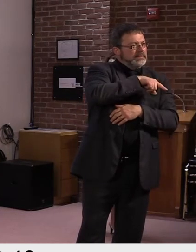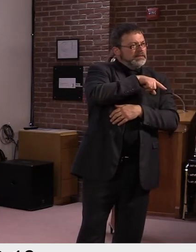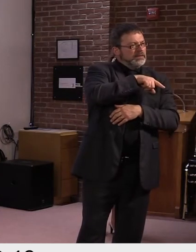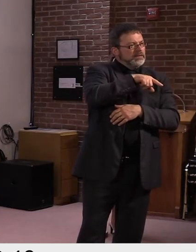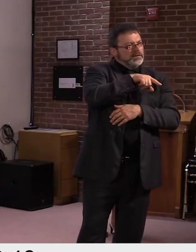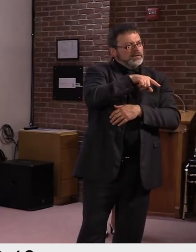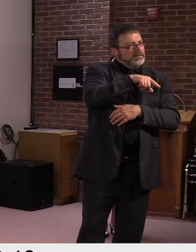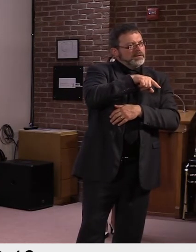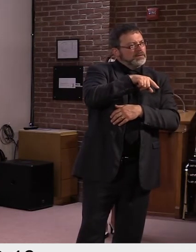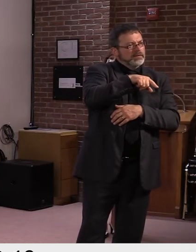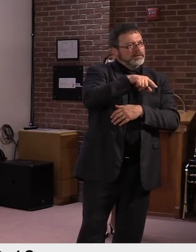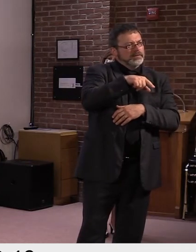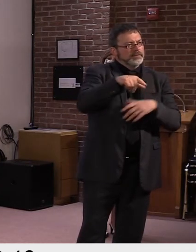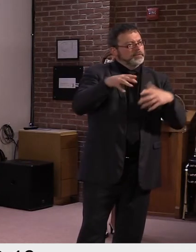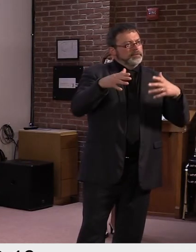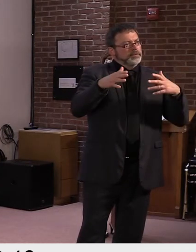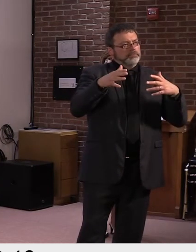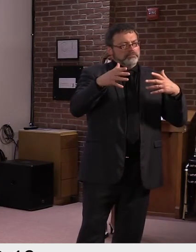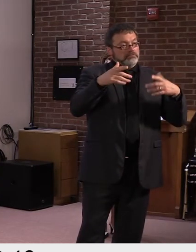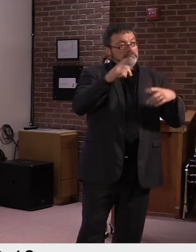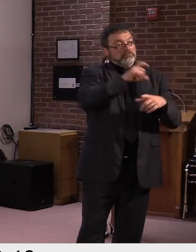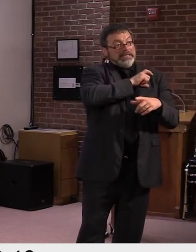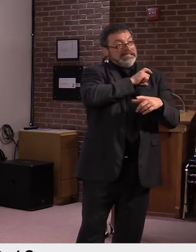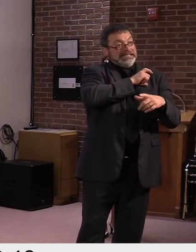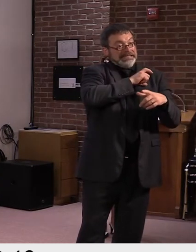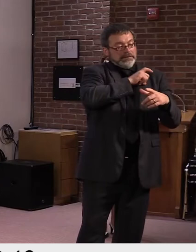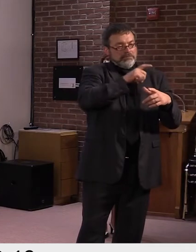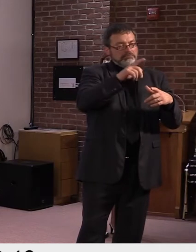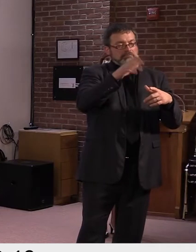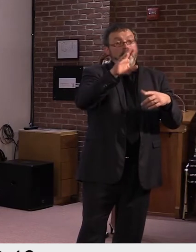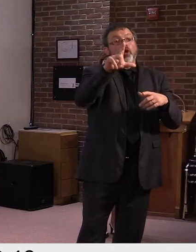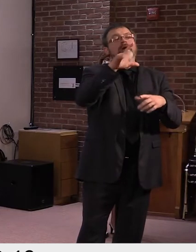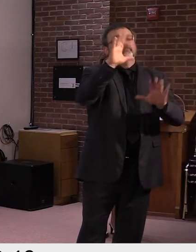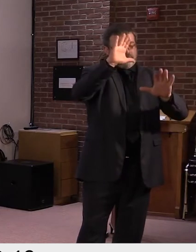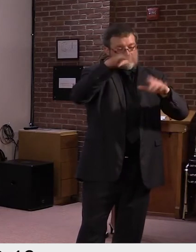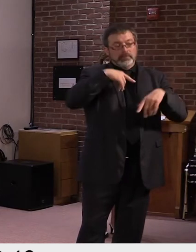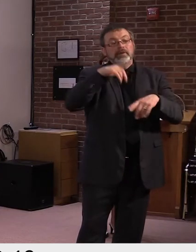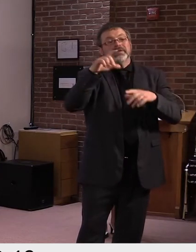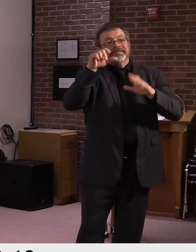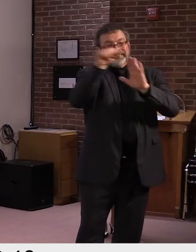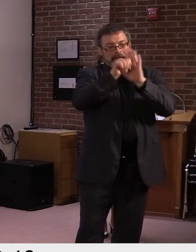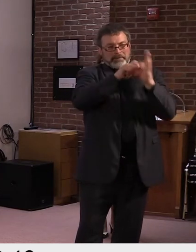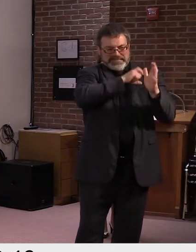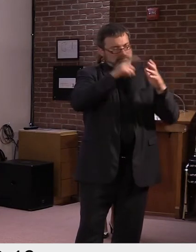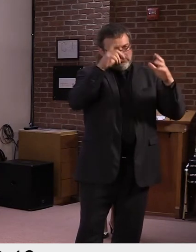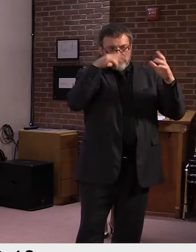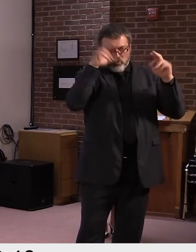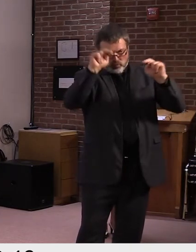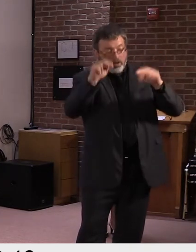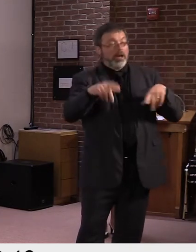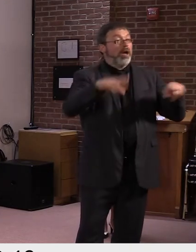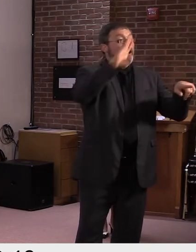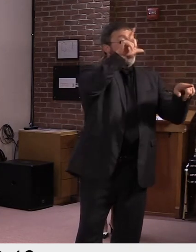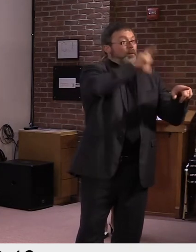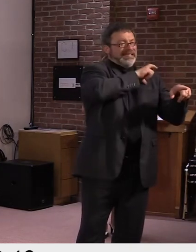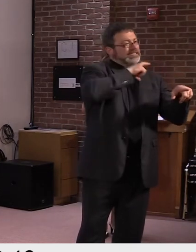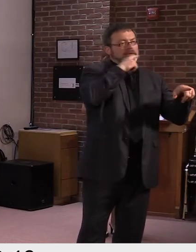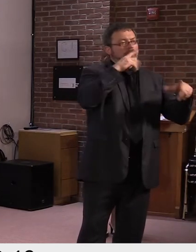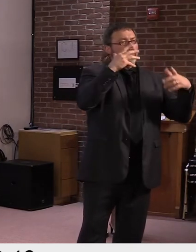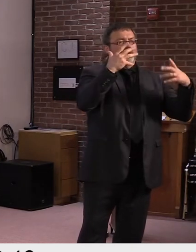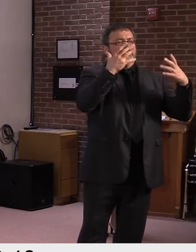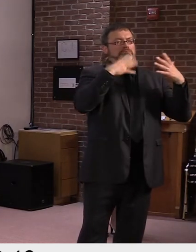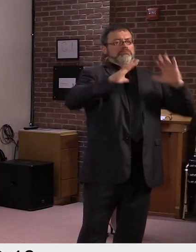in protests, like at Burlington had a bunch of abortion clinics, congressional offices, defense contractors, recruiting